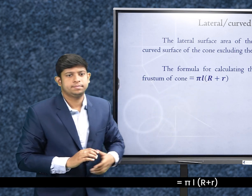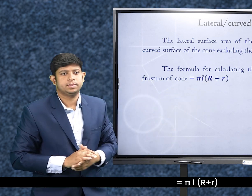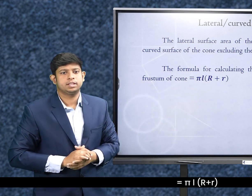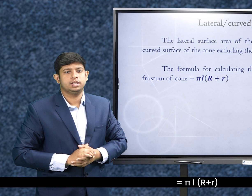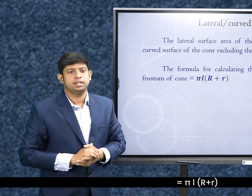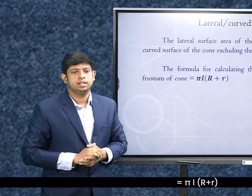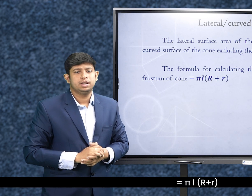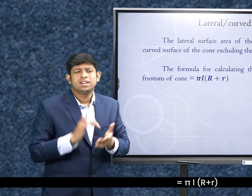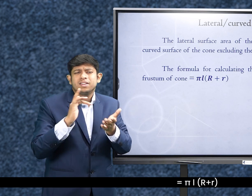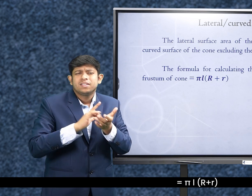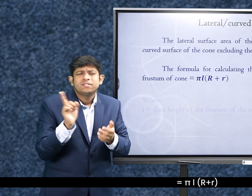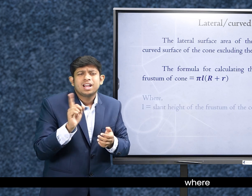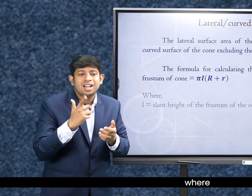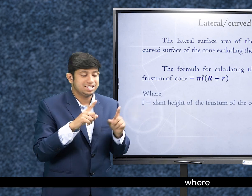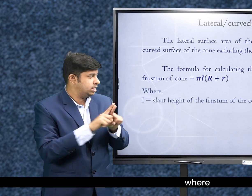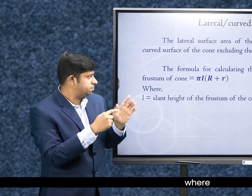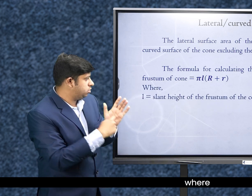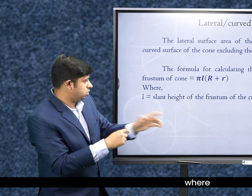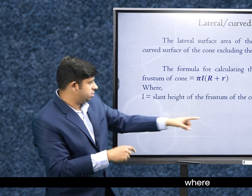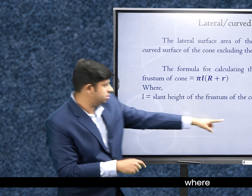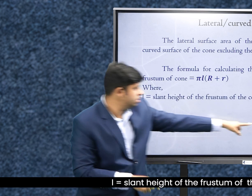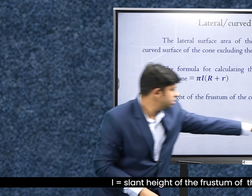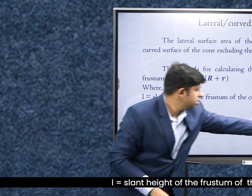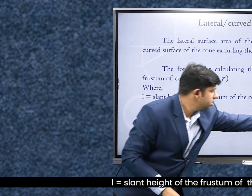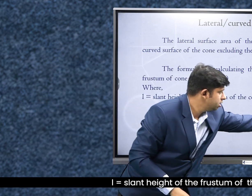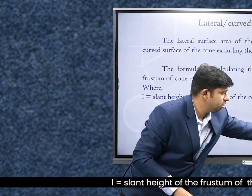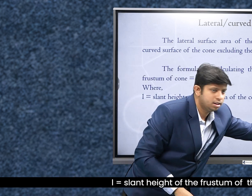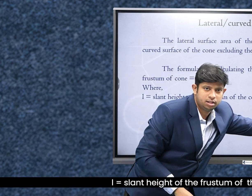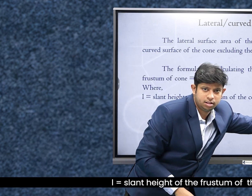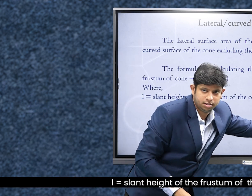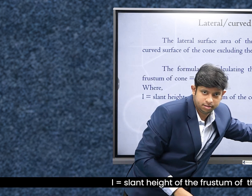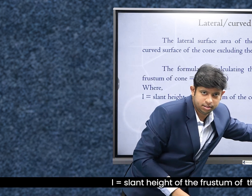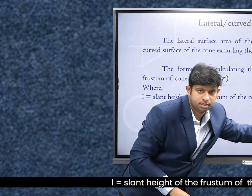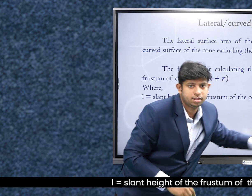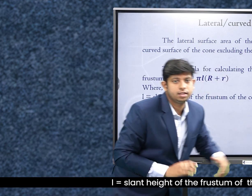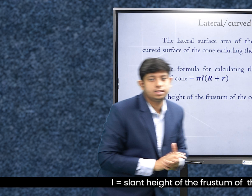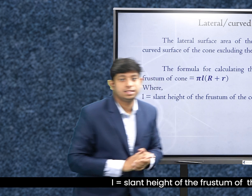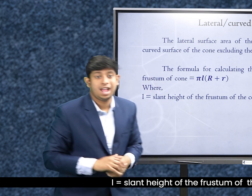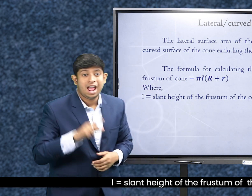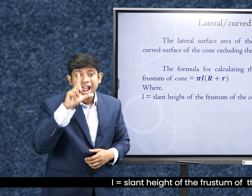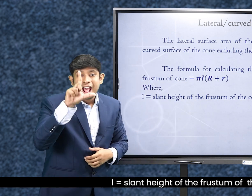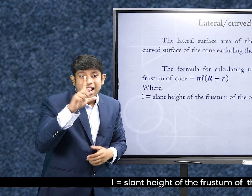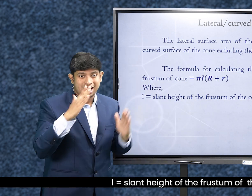R, where L is equal to slant height of the frustum of the cone.